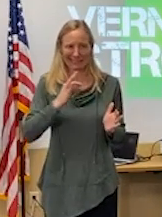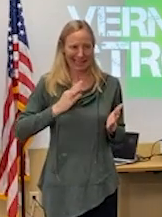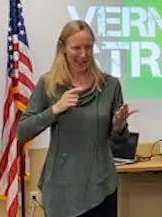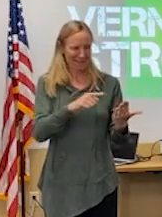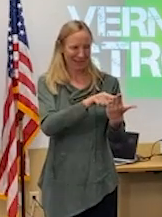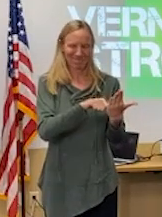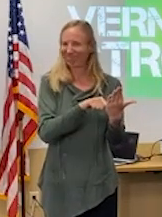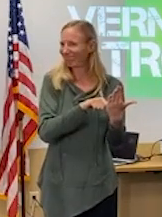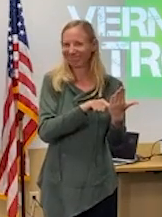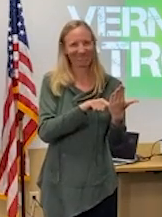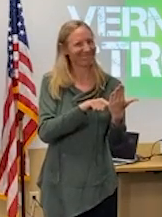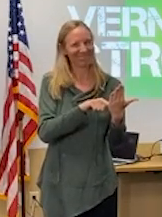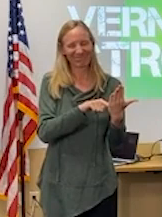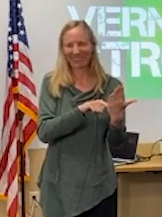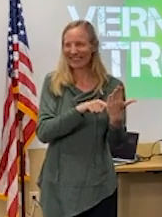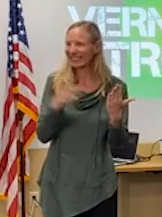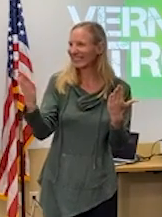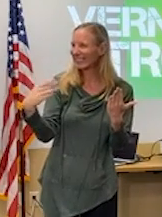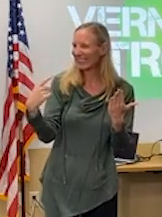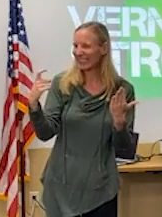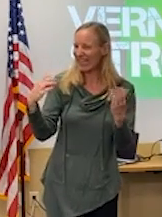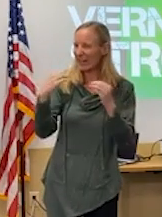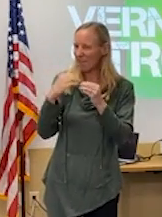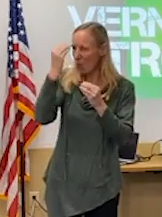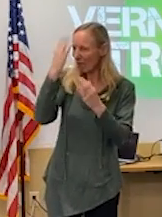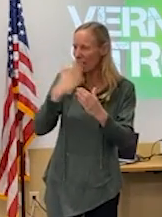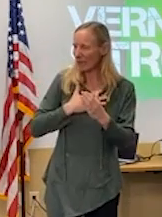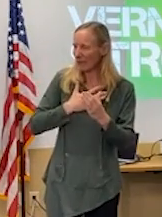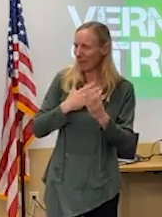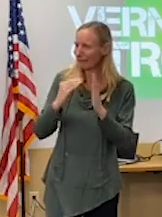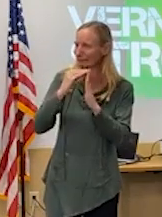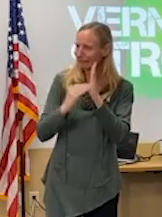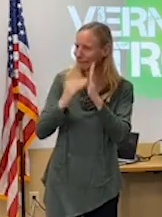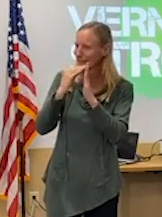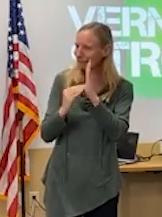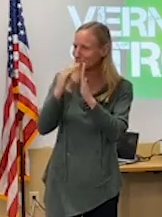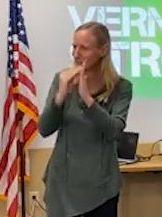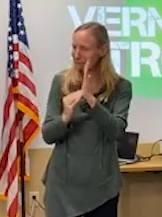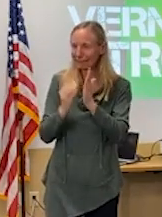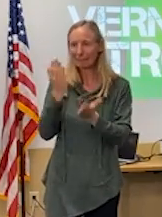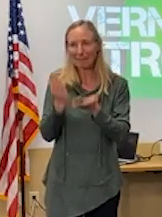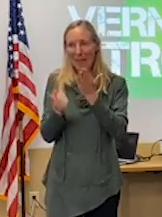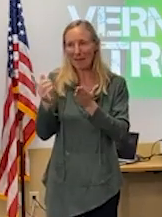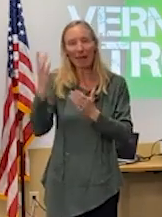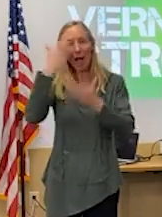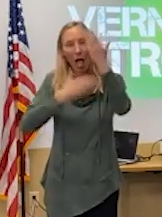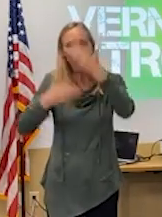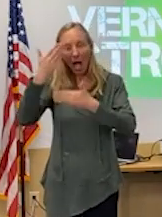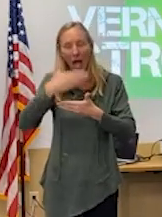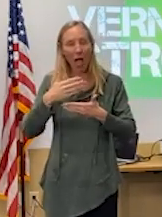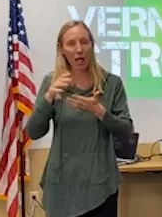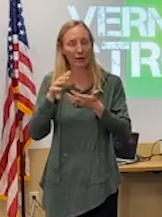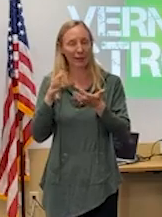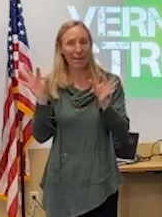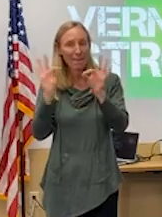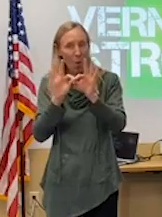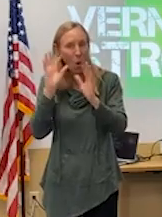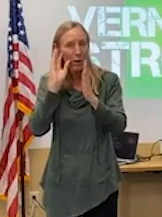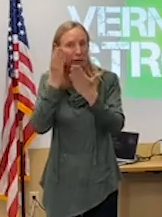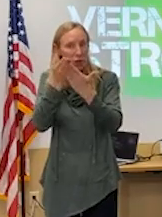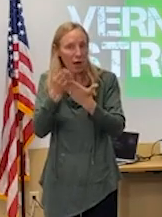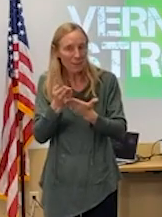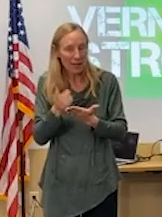back to the applicant looking for more information, whether it's due to missing critical documentation of damages